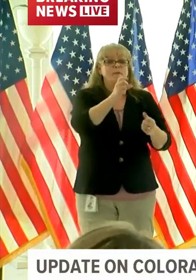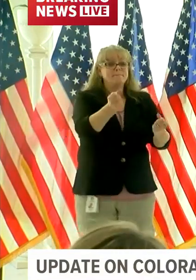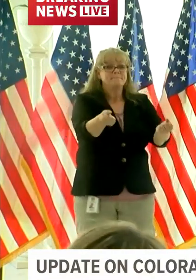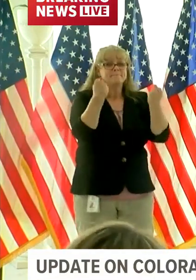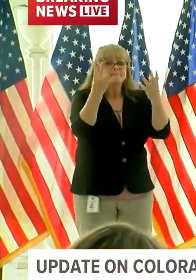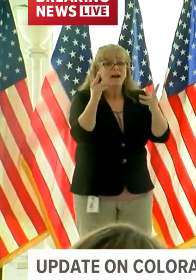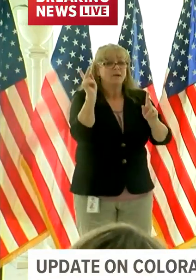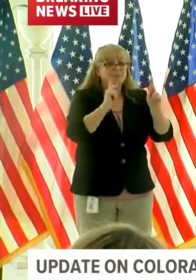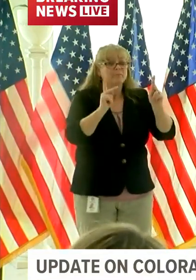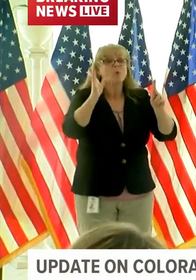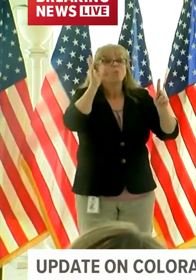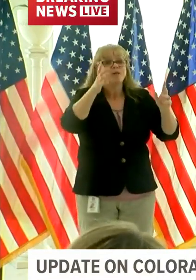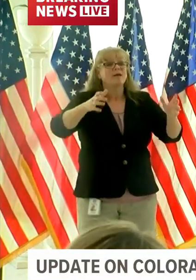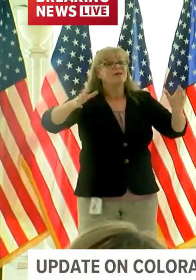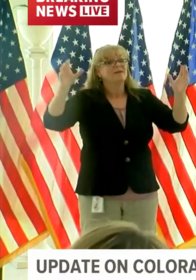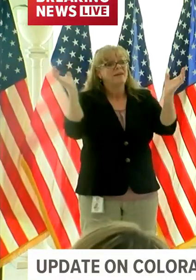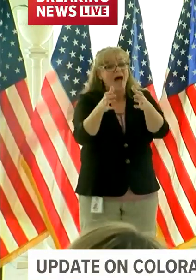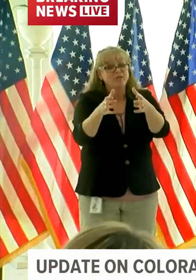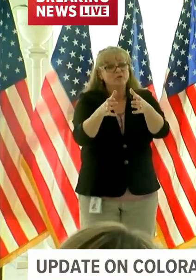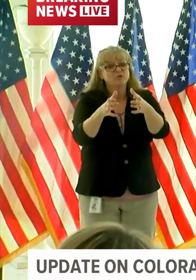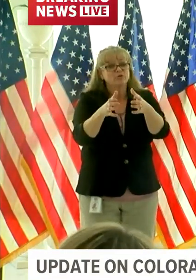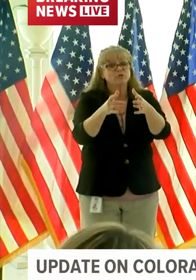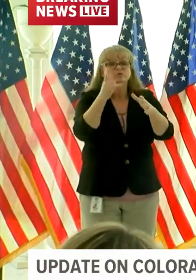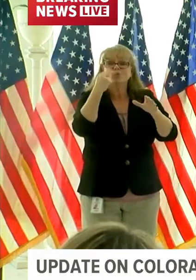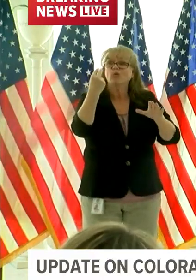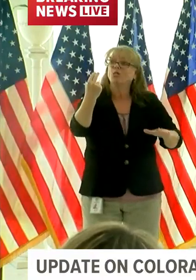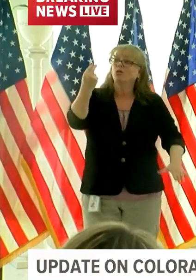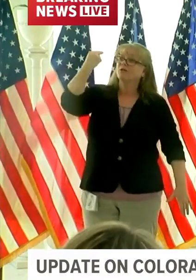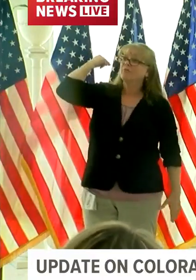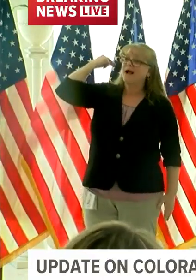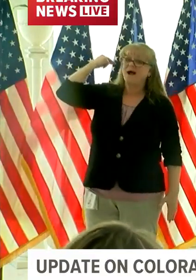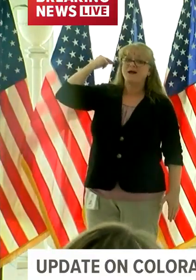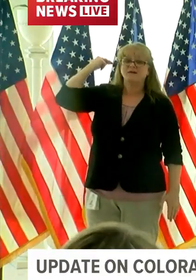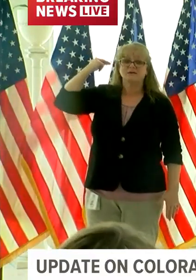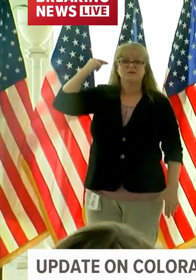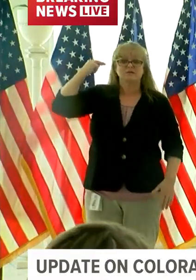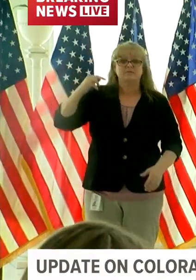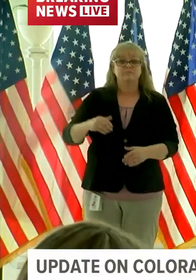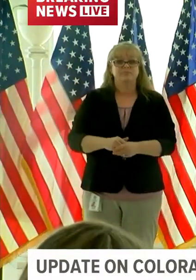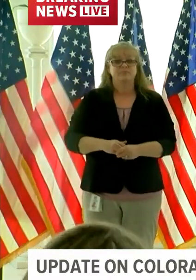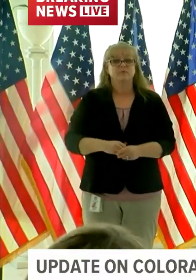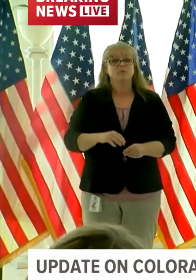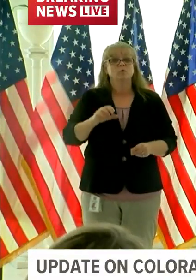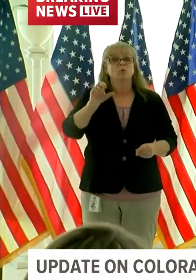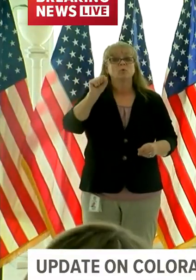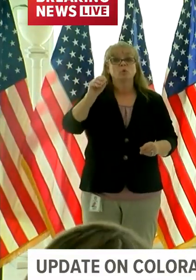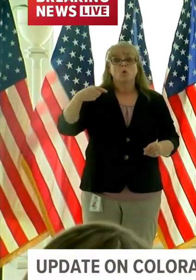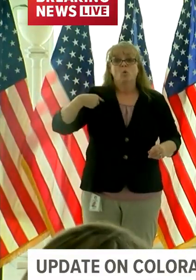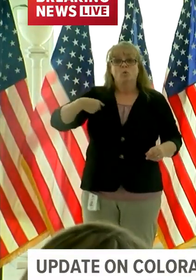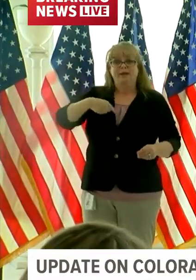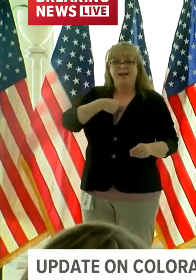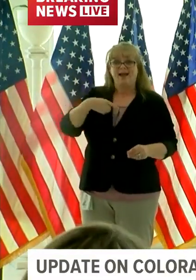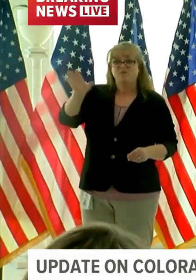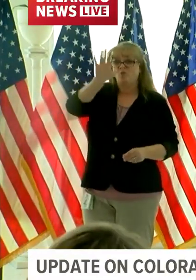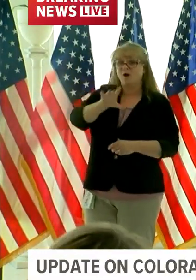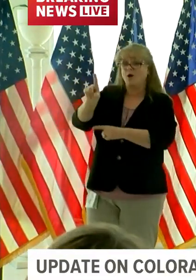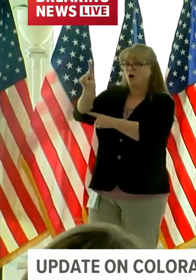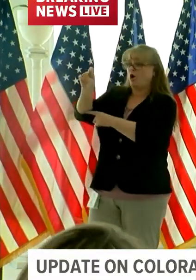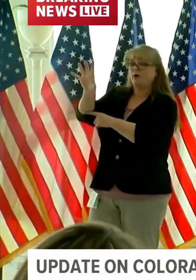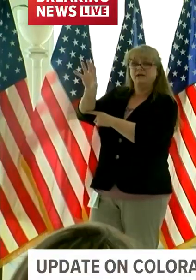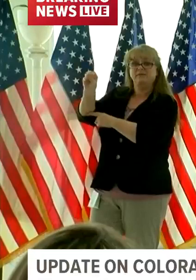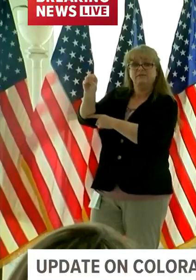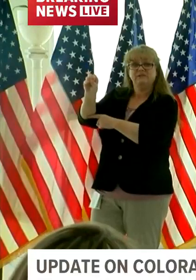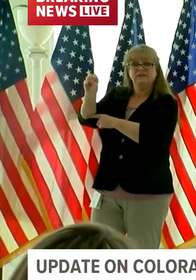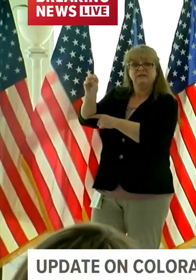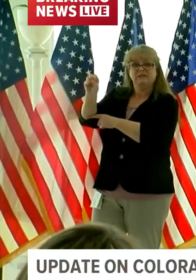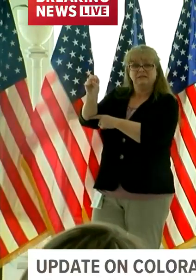event. But we had 150 people here and took turns reading the Haggadah, the traditional document, all around. Now, of course, not